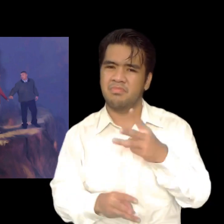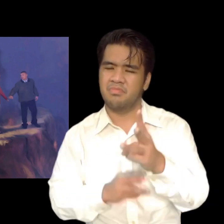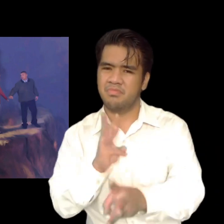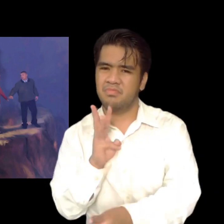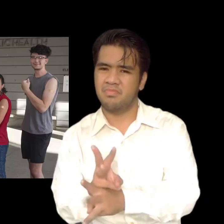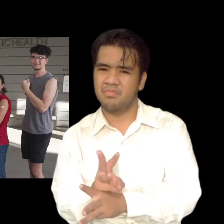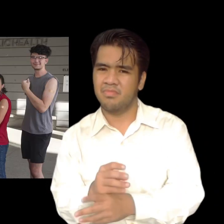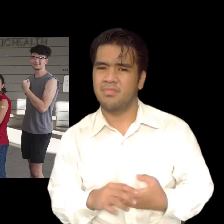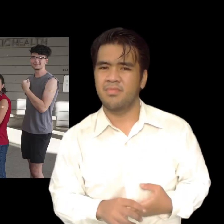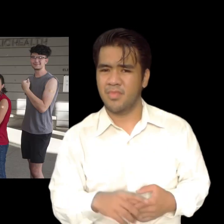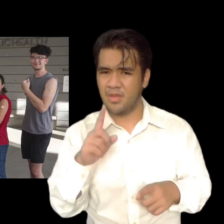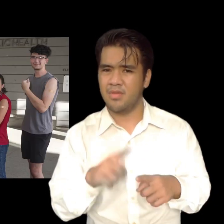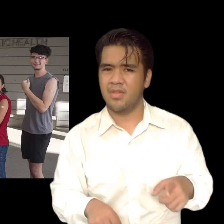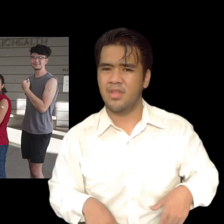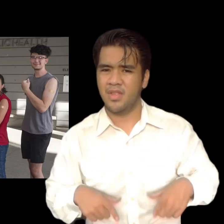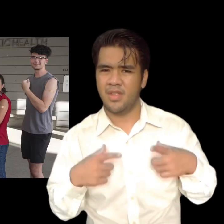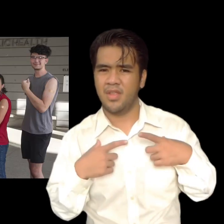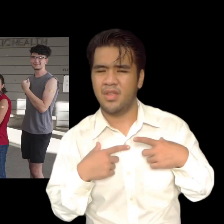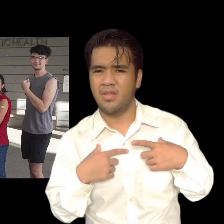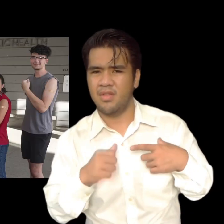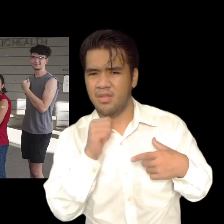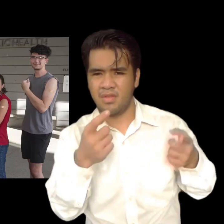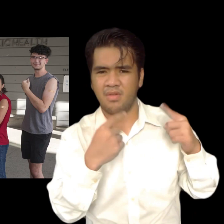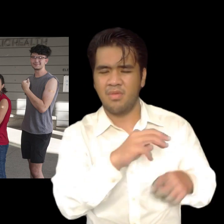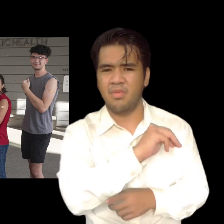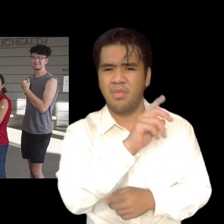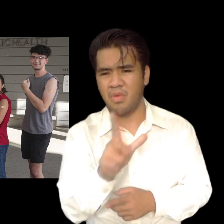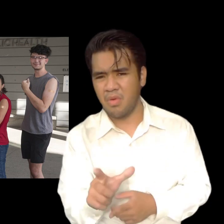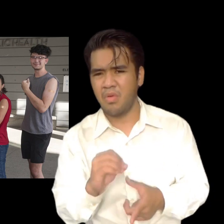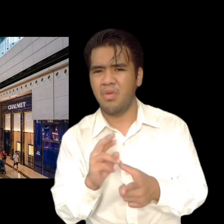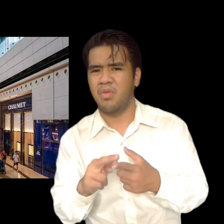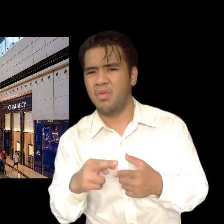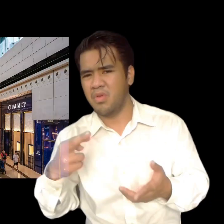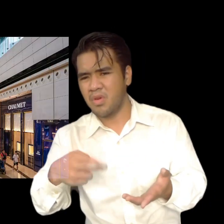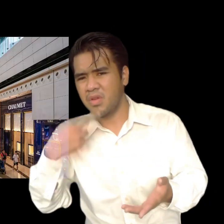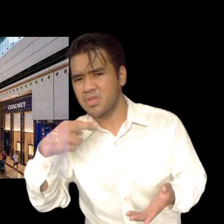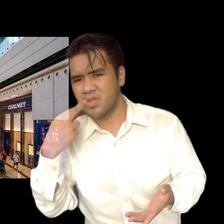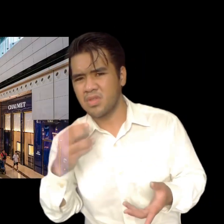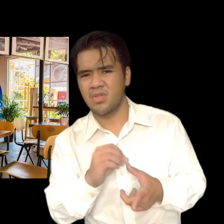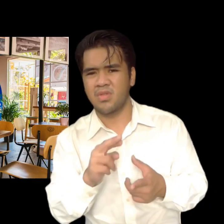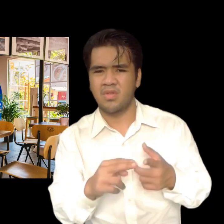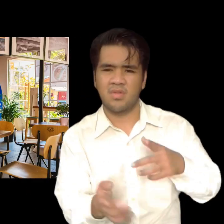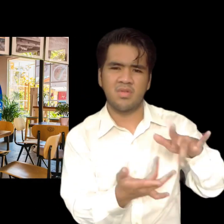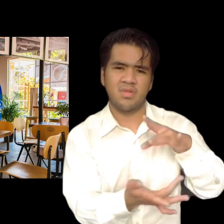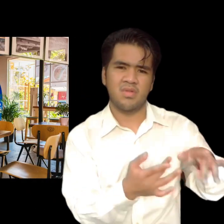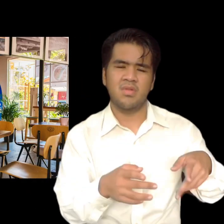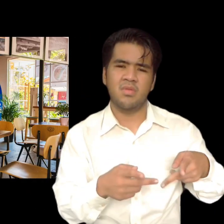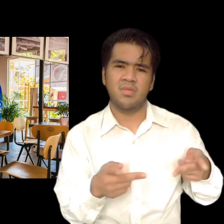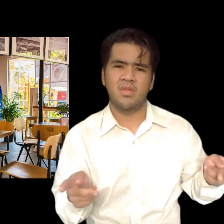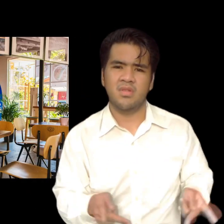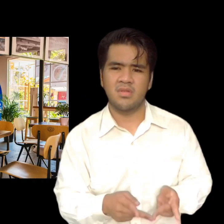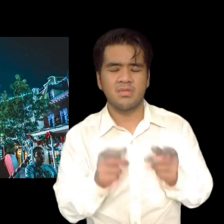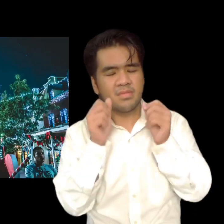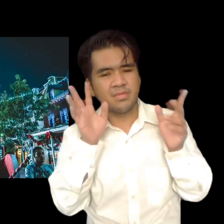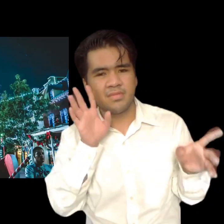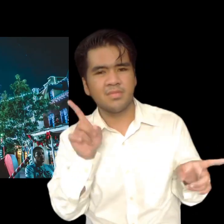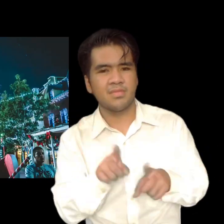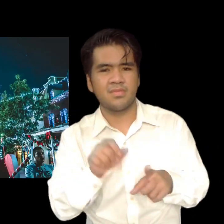path, or will we choose the broad path that this world is taking? Can't you live without going to the mall, dining out, and traveling for